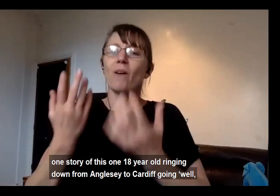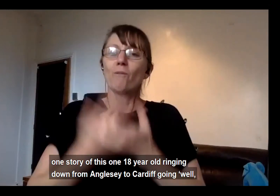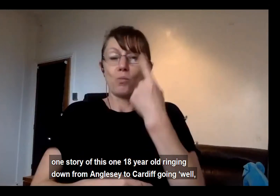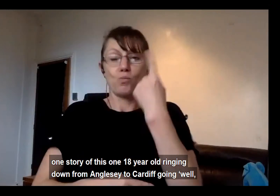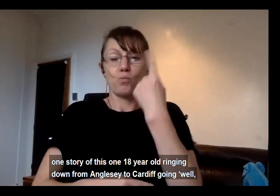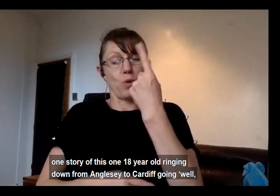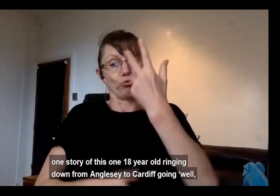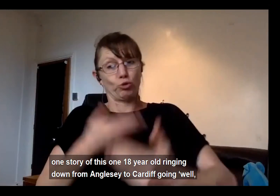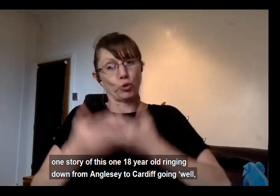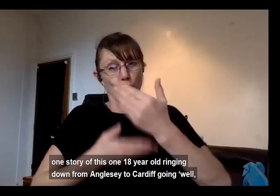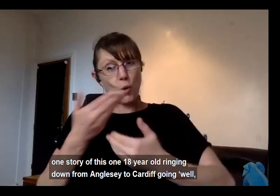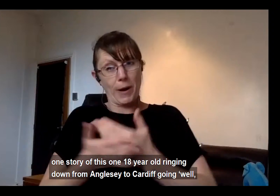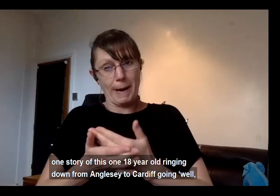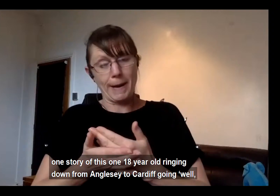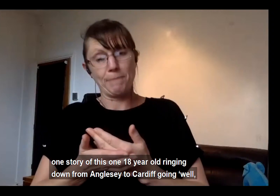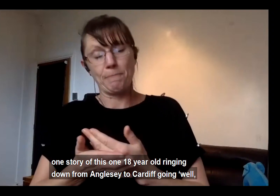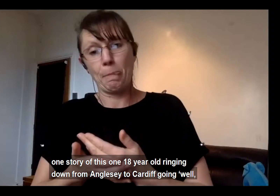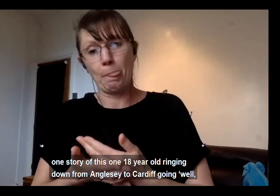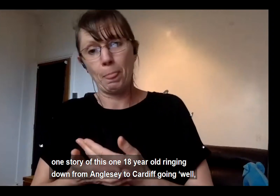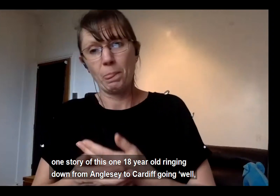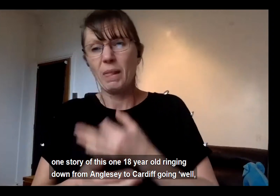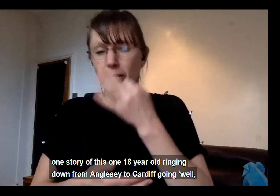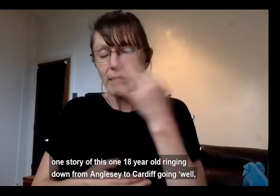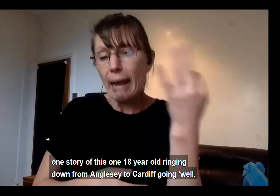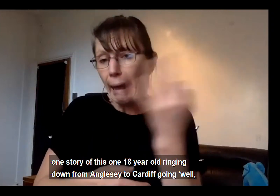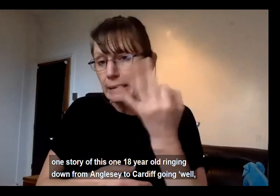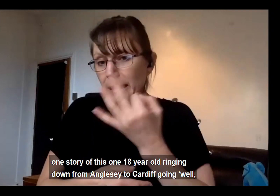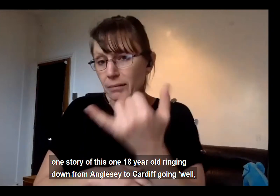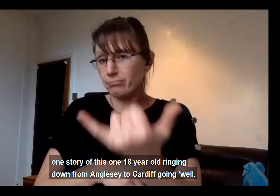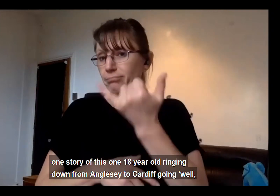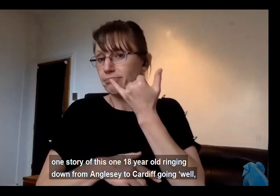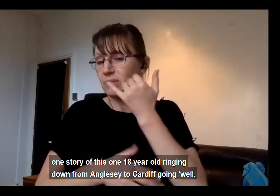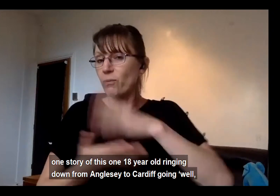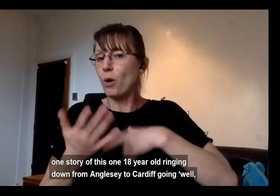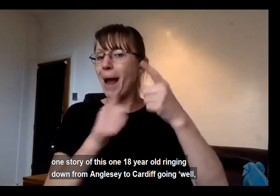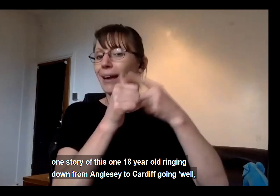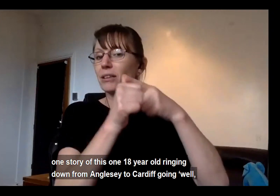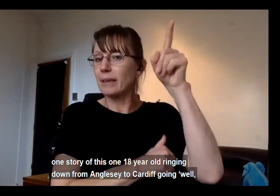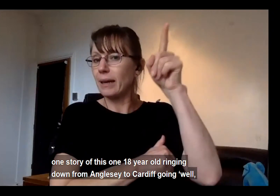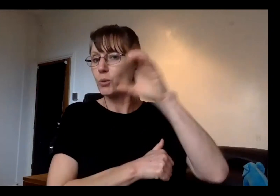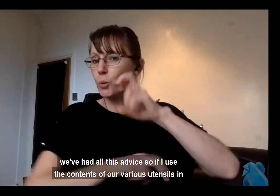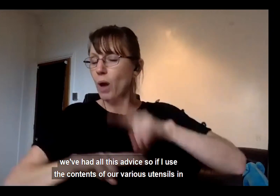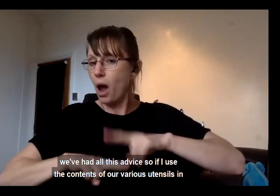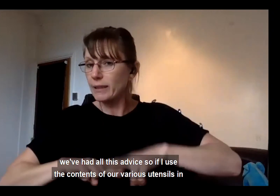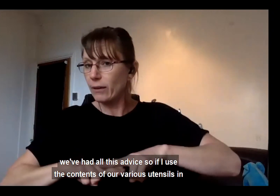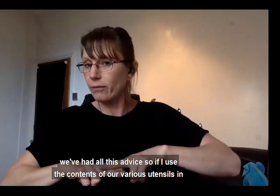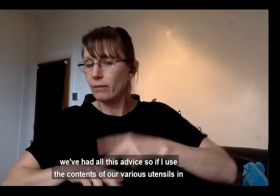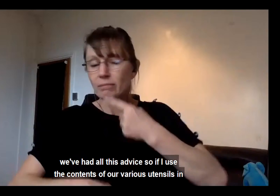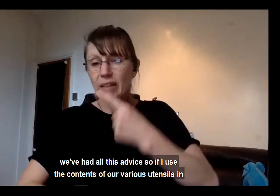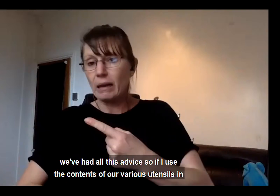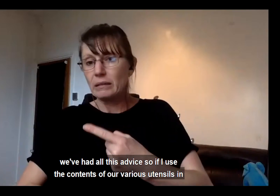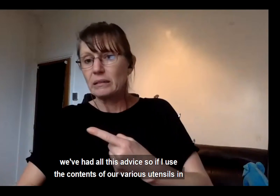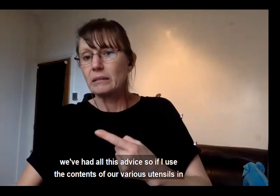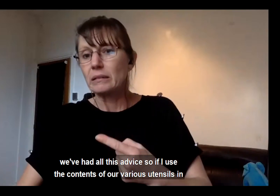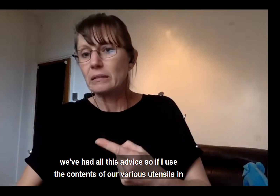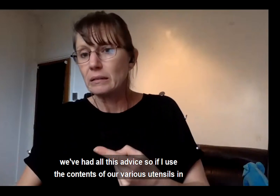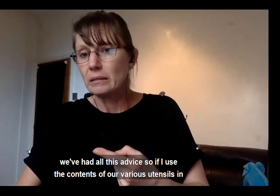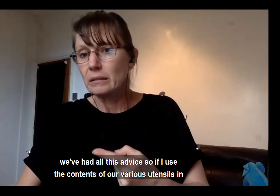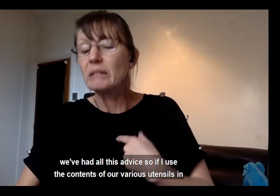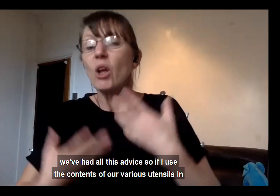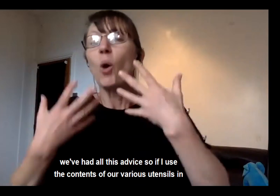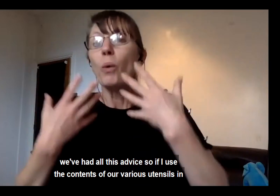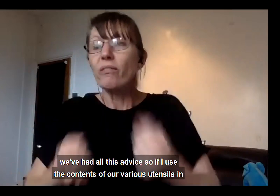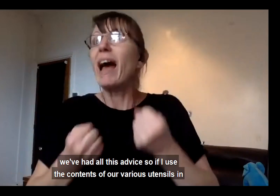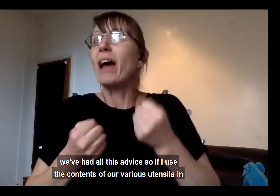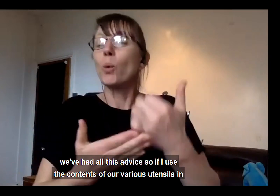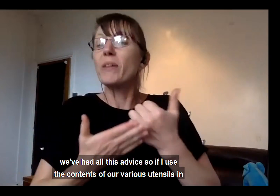of this one 18-year-old ringing down from Anglesey to Cardiff going, well, we've had all this